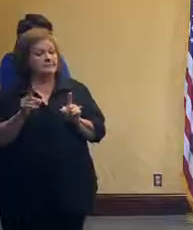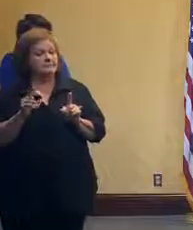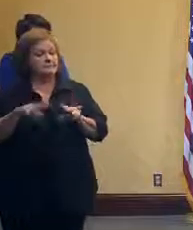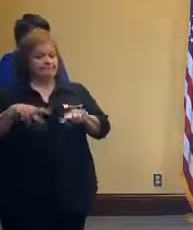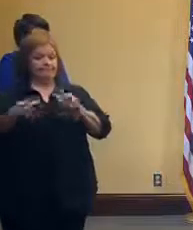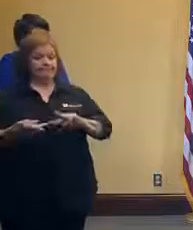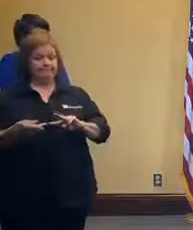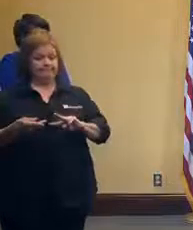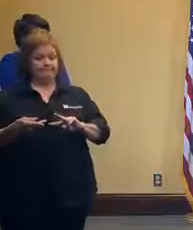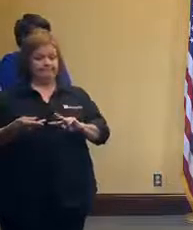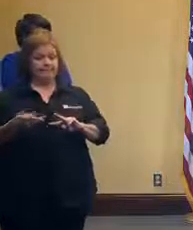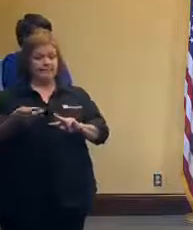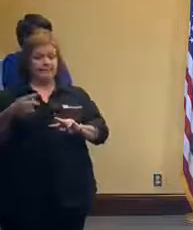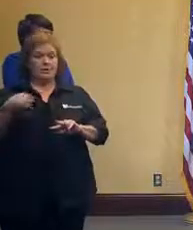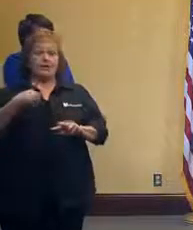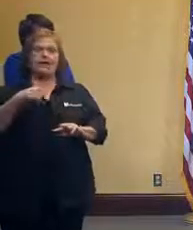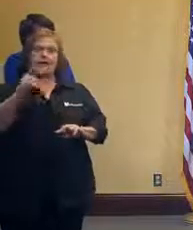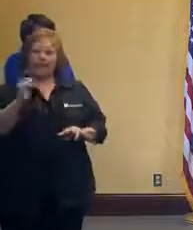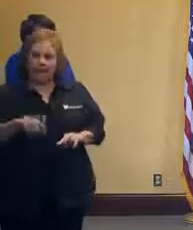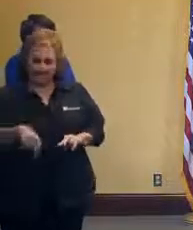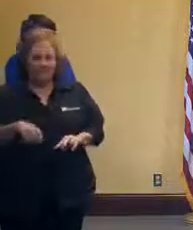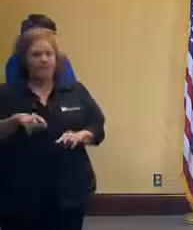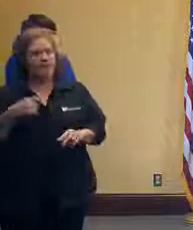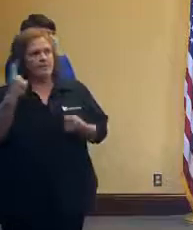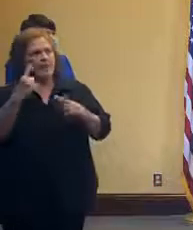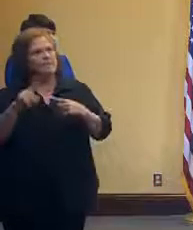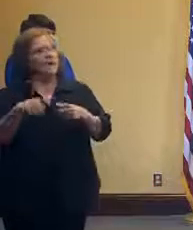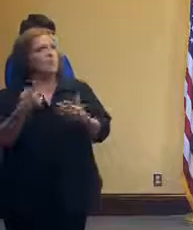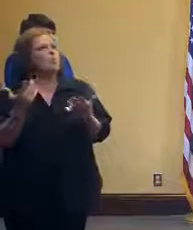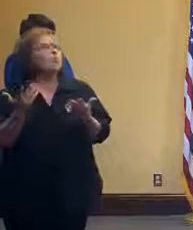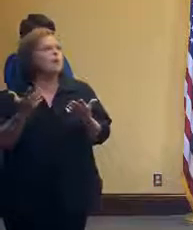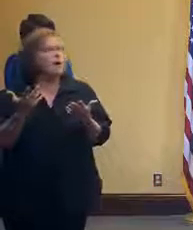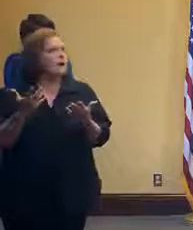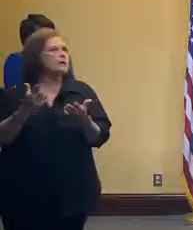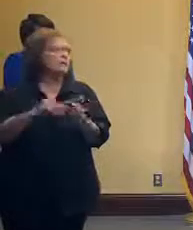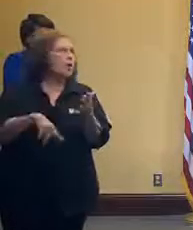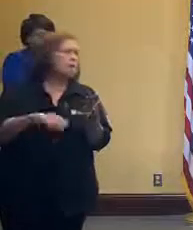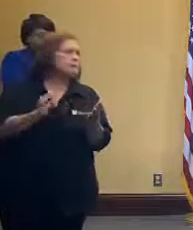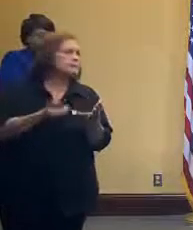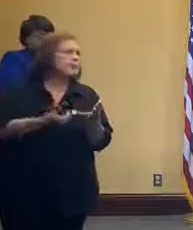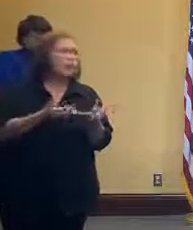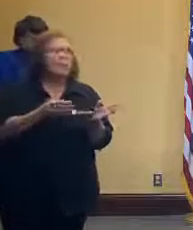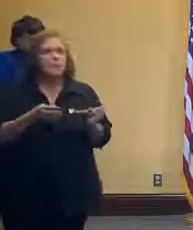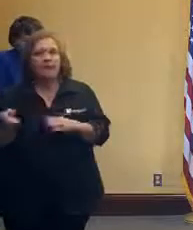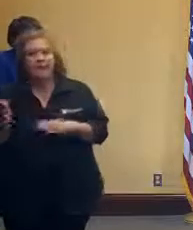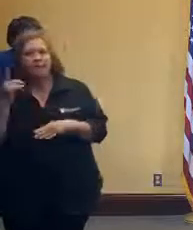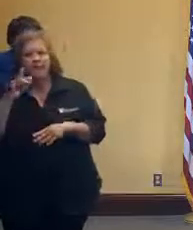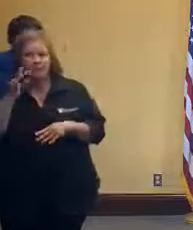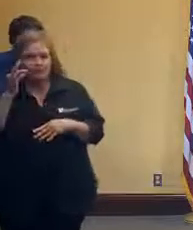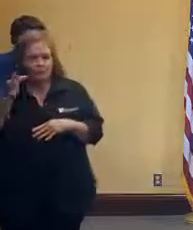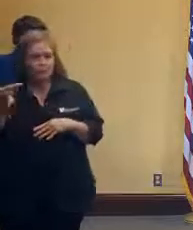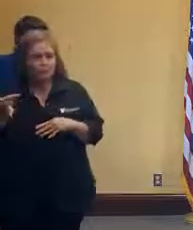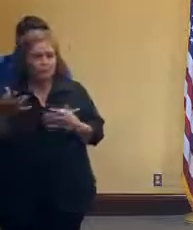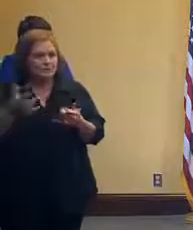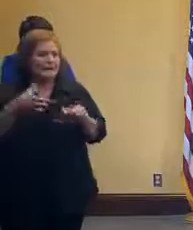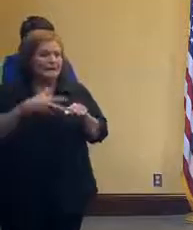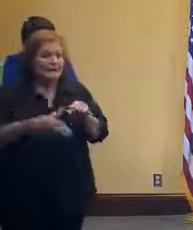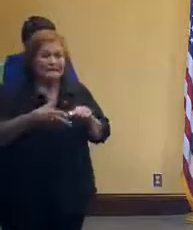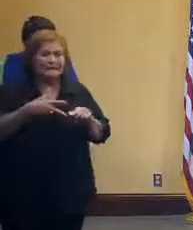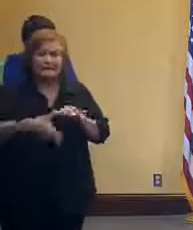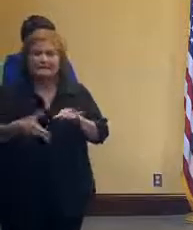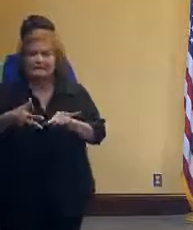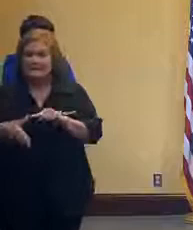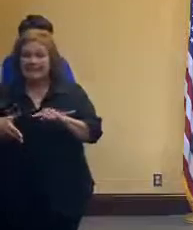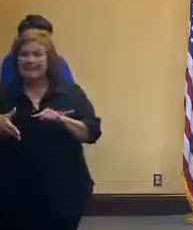very, very thoughtful and prudent on what type of assumptions and where we're wanting to go. The cuts and the decisions we make